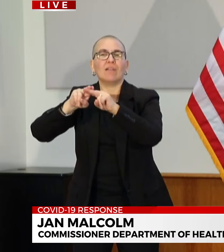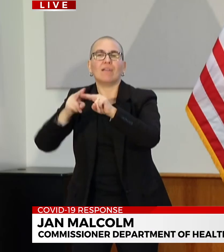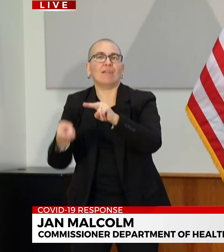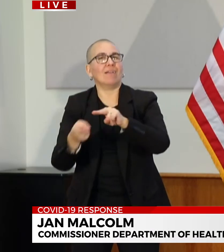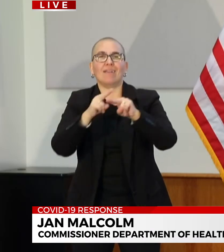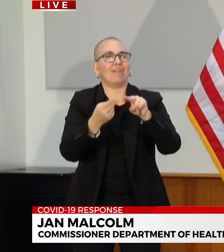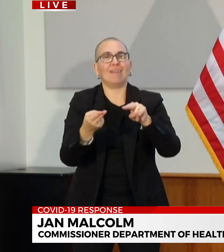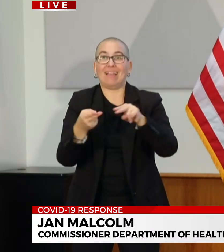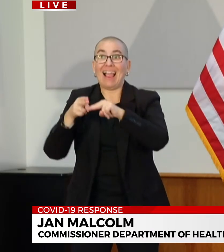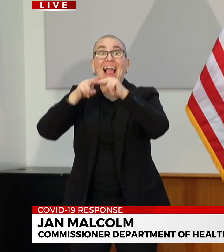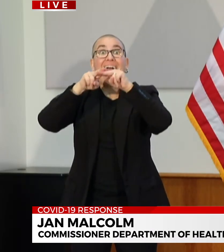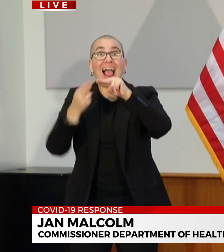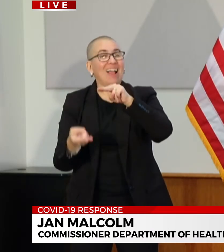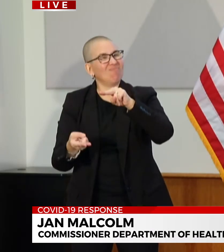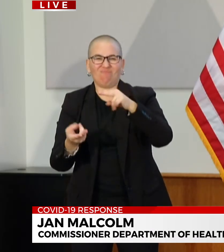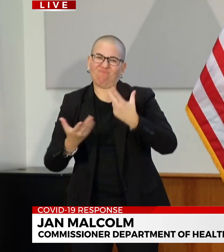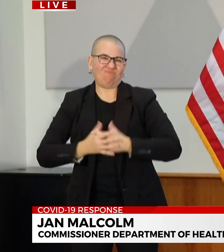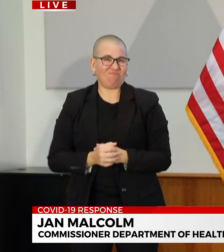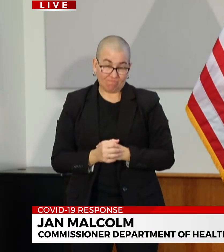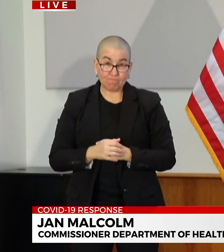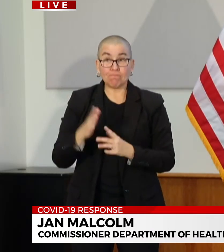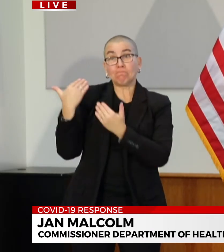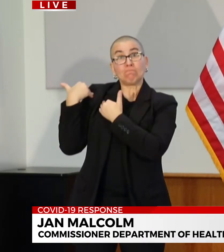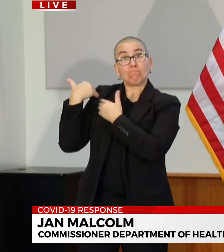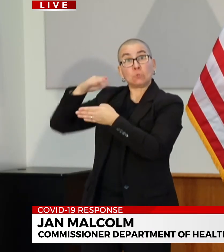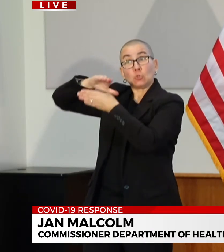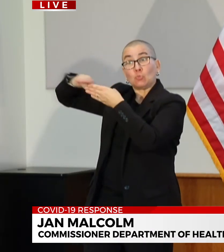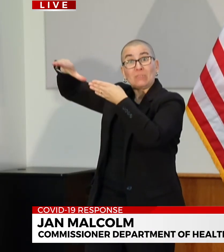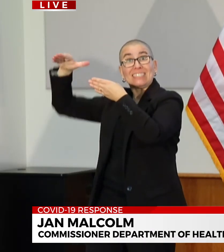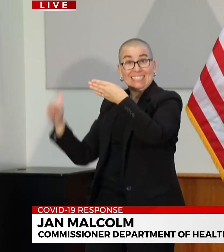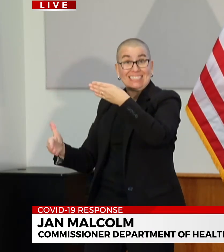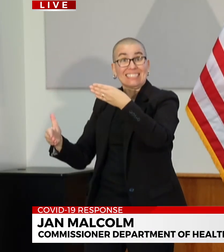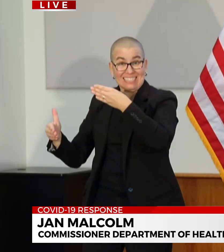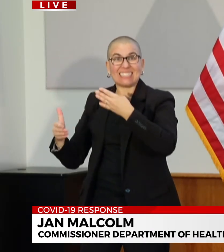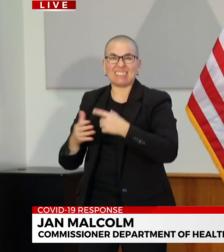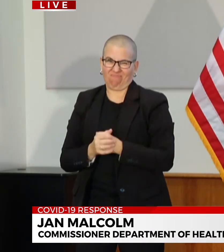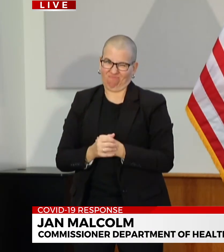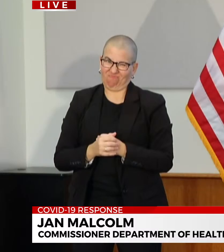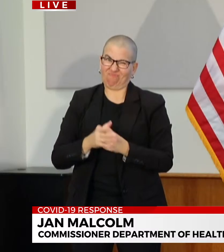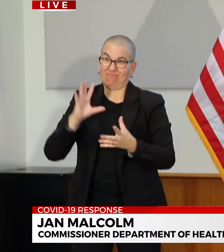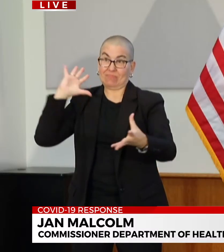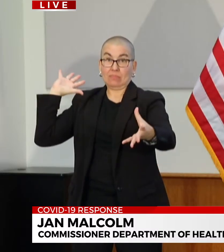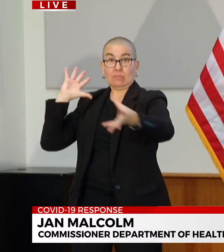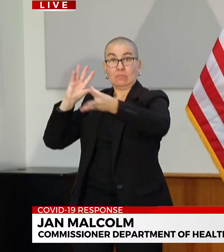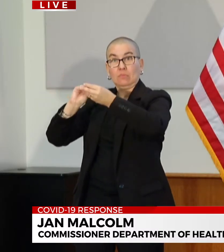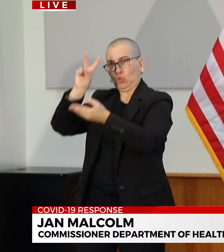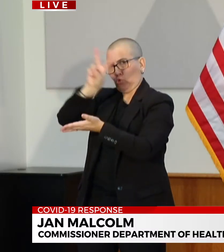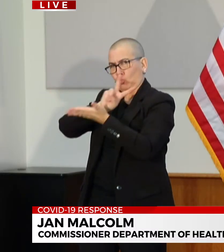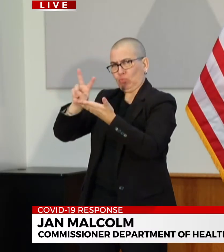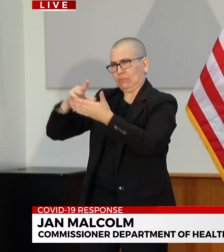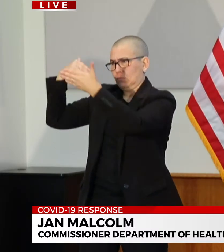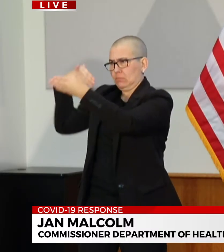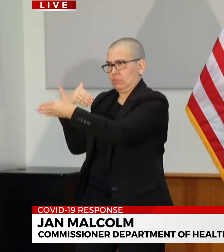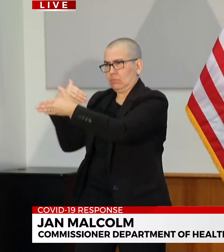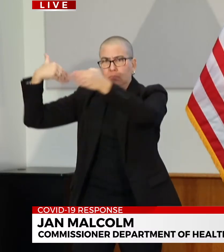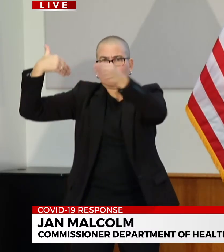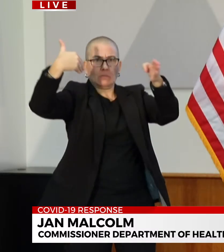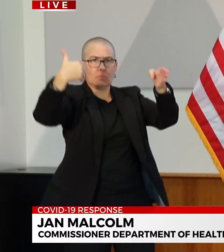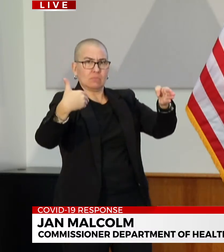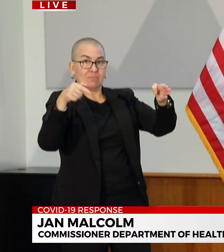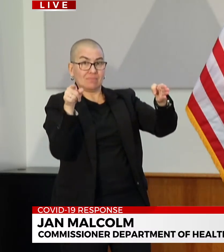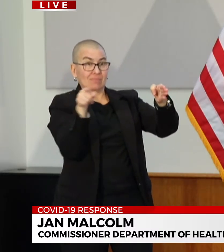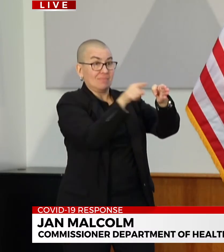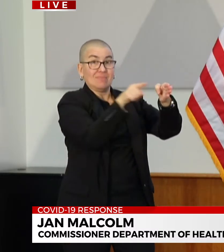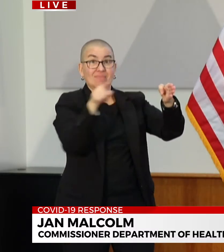on this past weekend, and that took us over just over 2 weeks from when we hit 200,000 cases. That's pretty